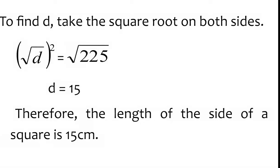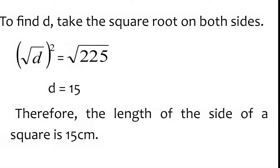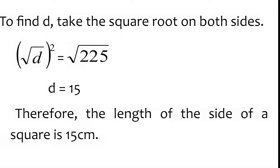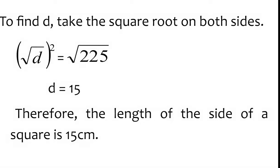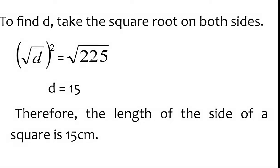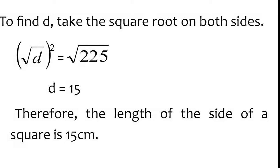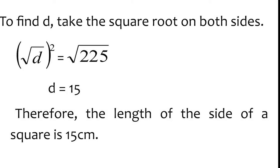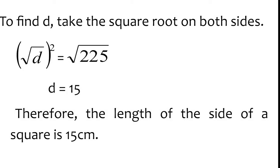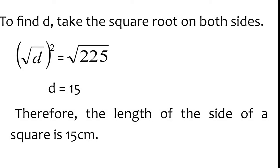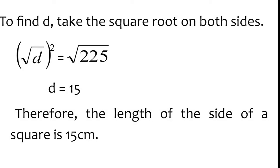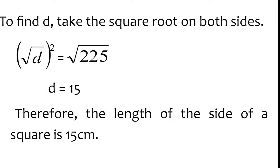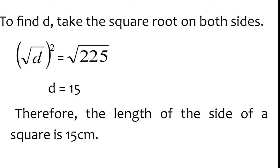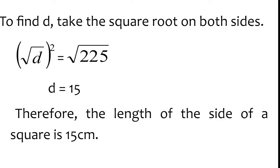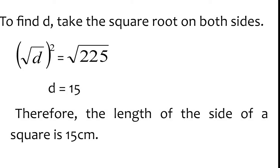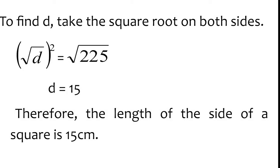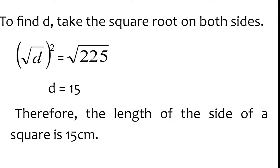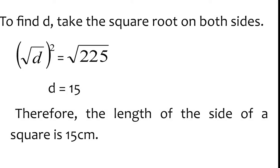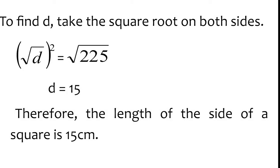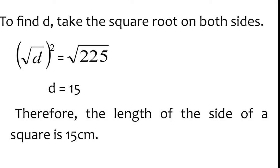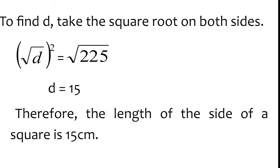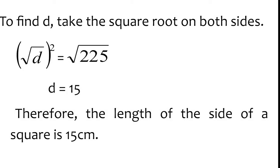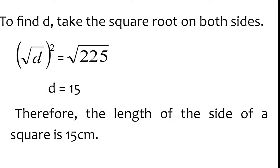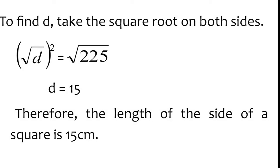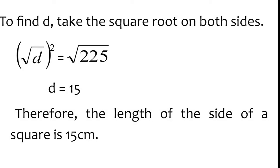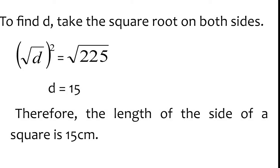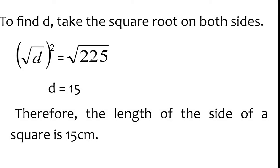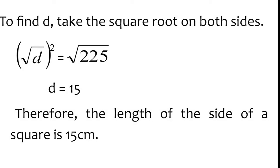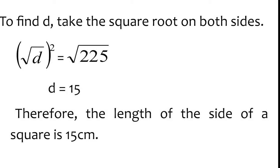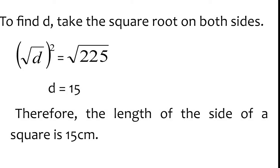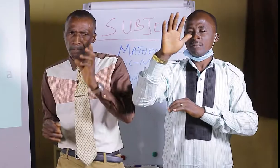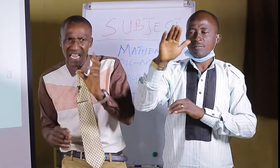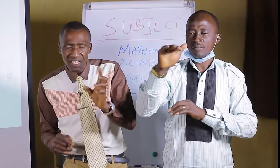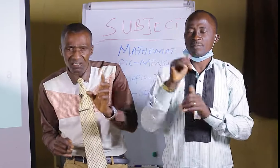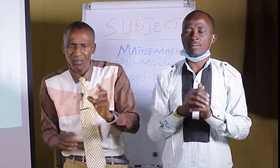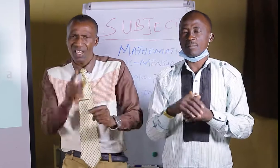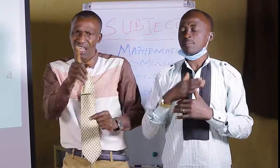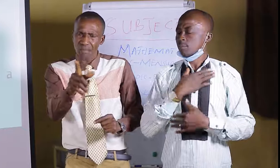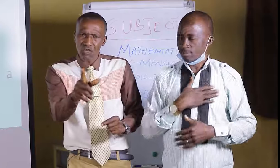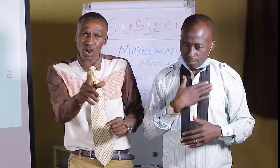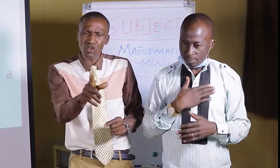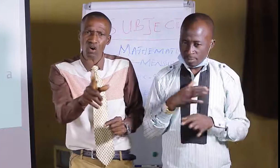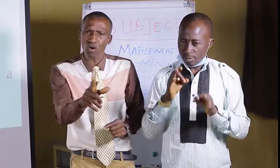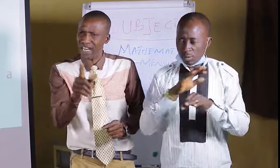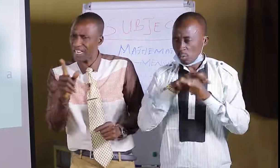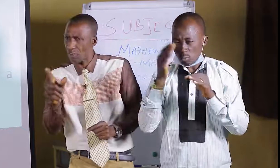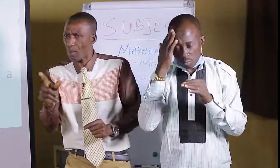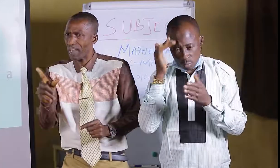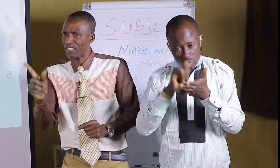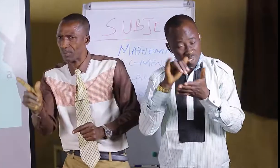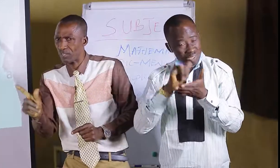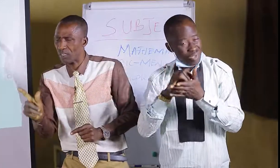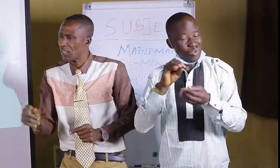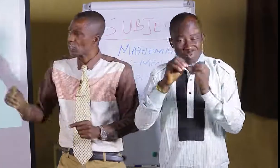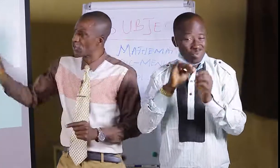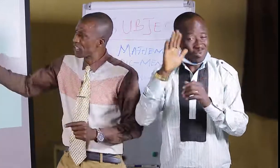that number is equals to 15. That number is equals to 15. Please, if you don't know that that number